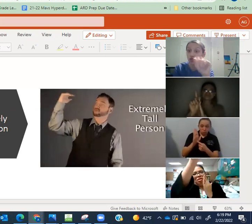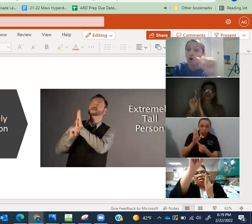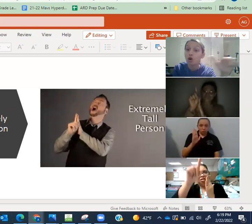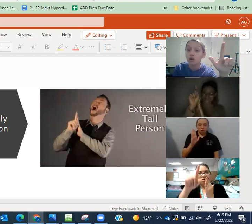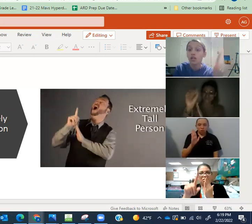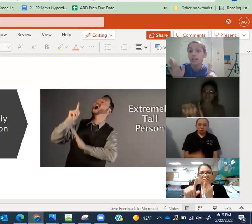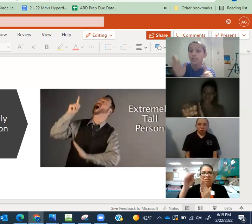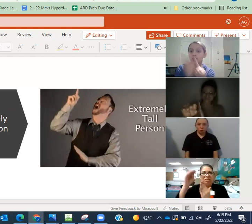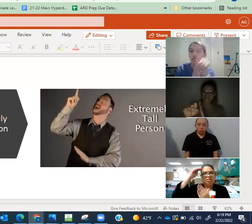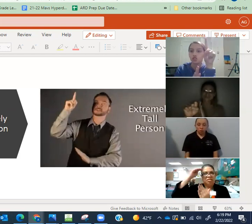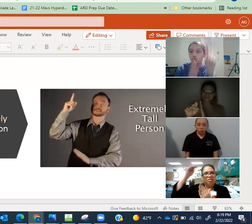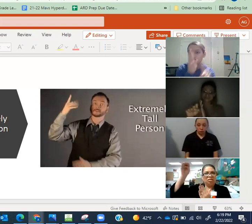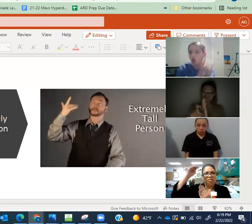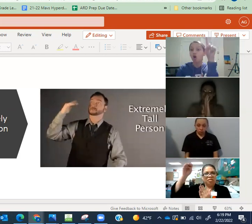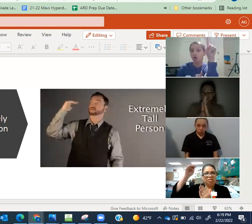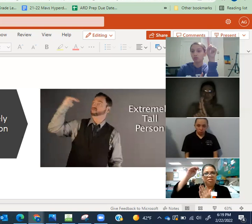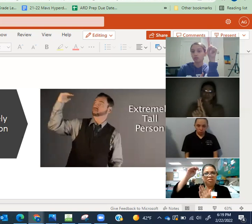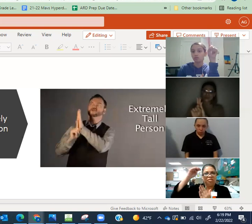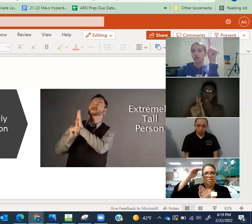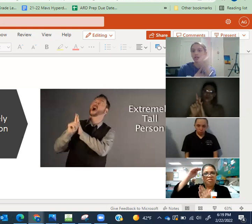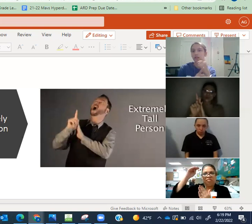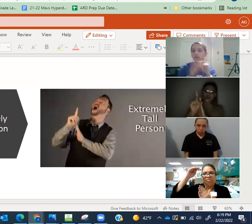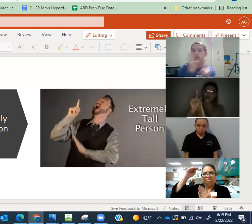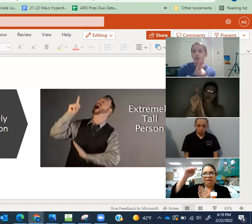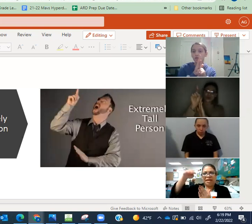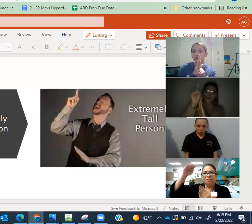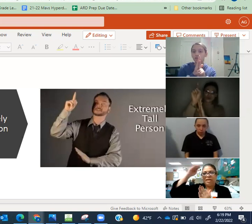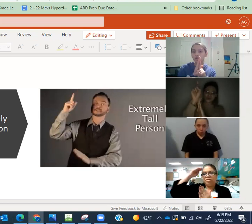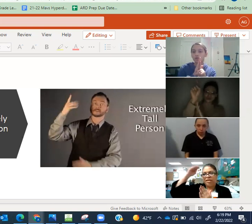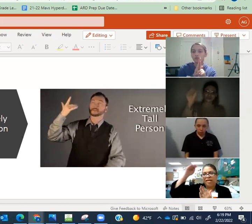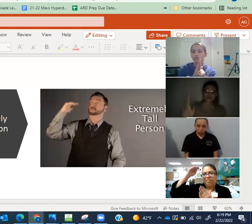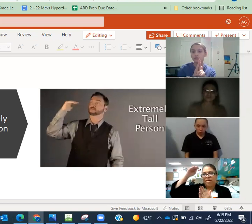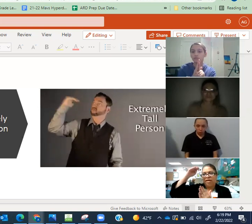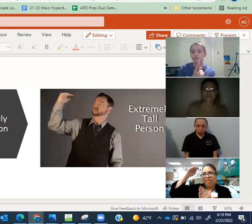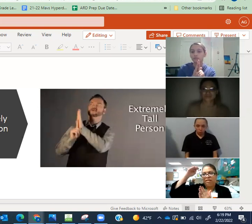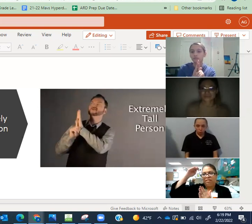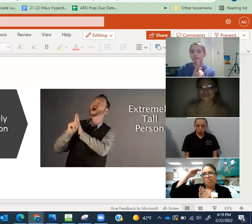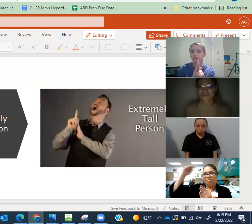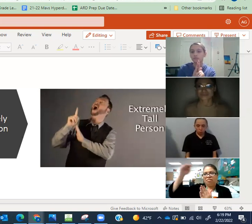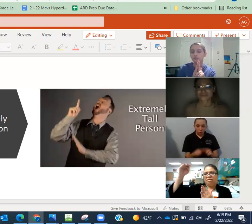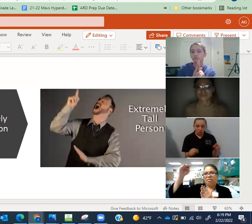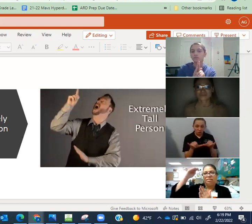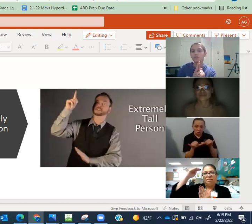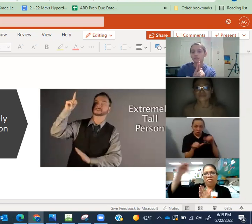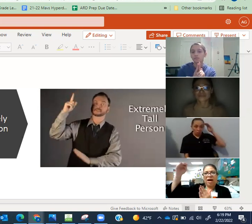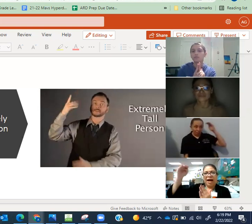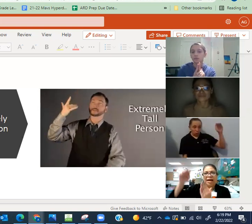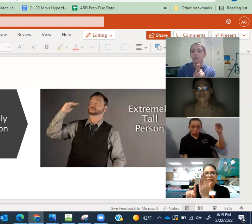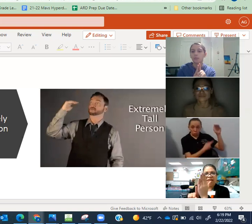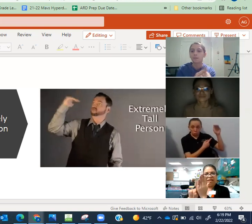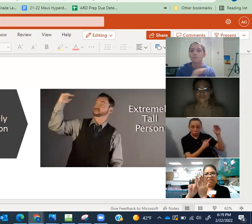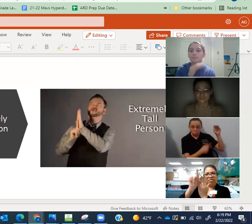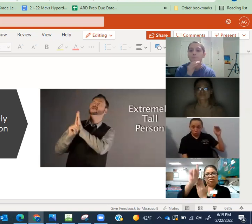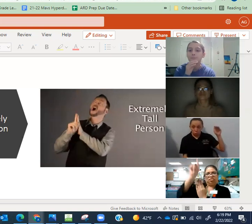sign for tall is just So- tall, right? But he's measuring this, right? So